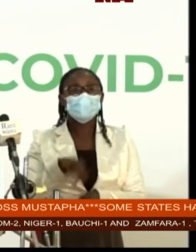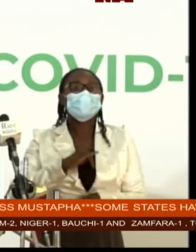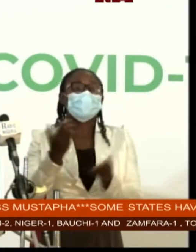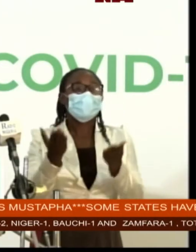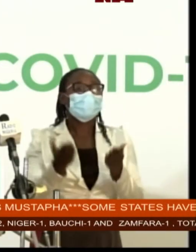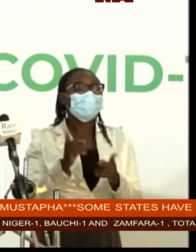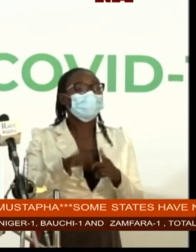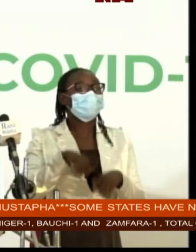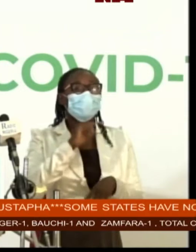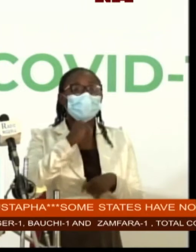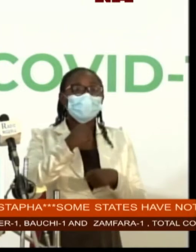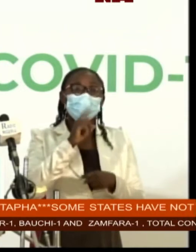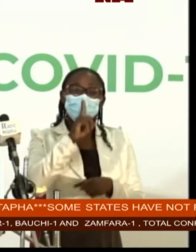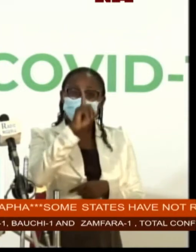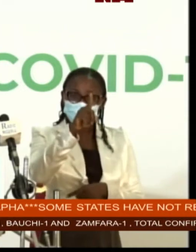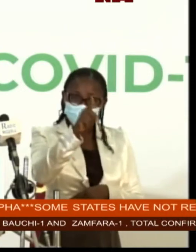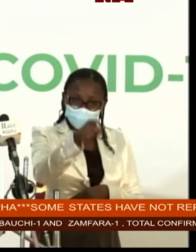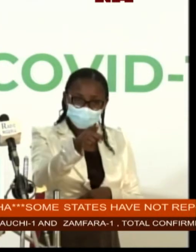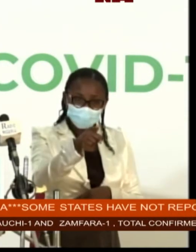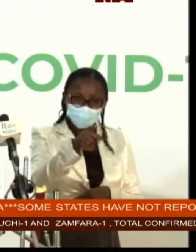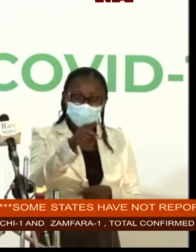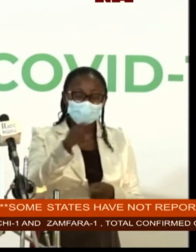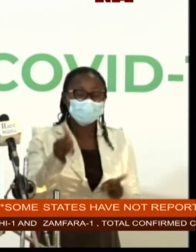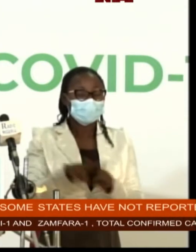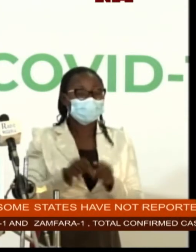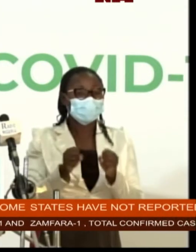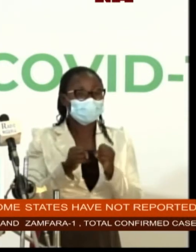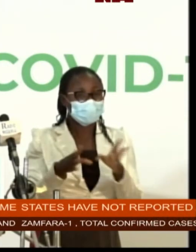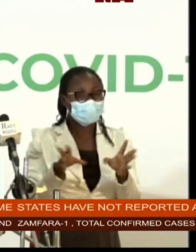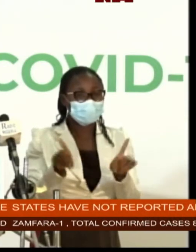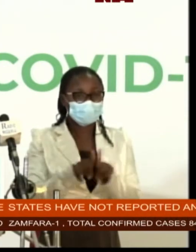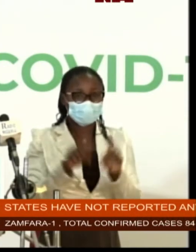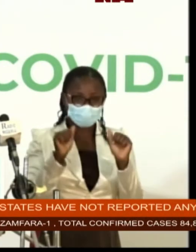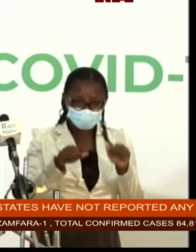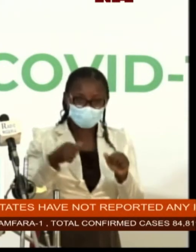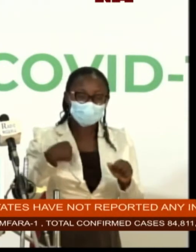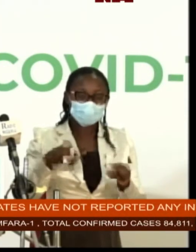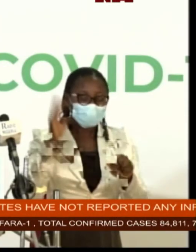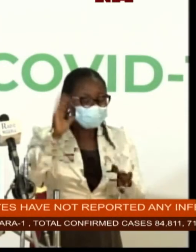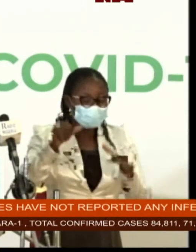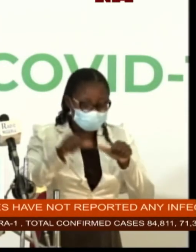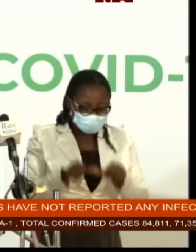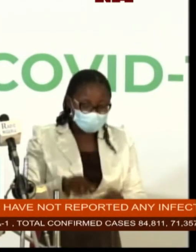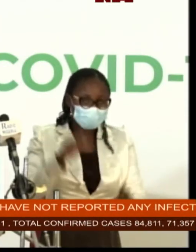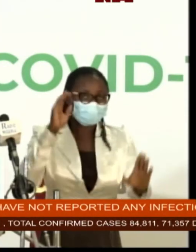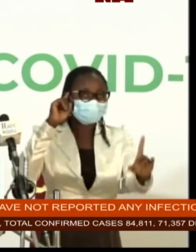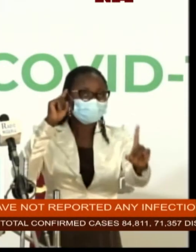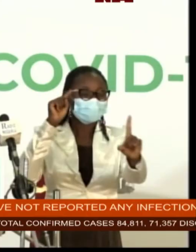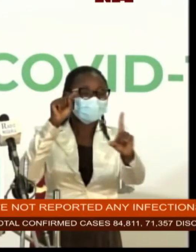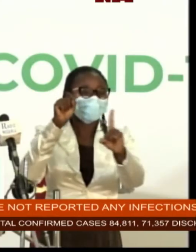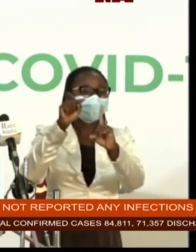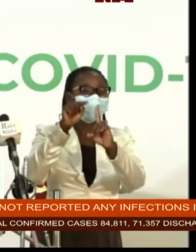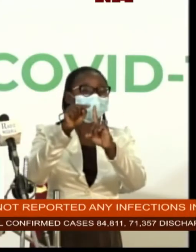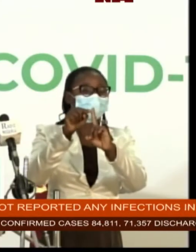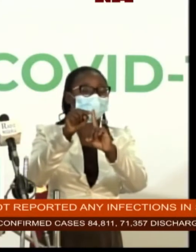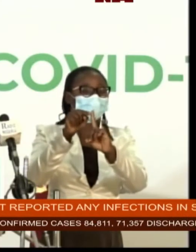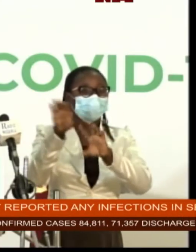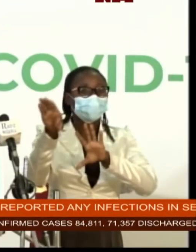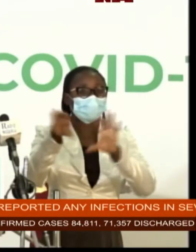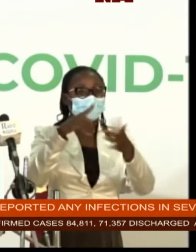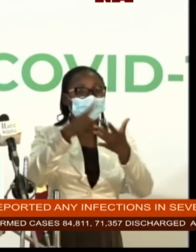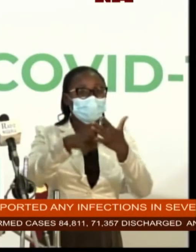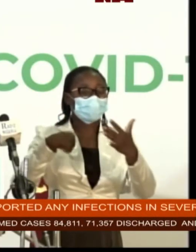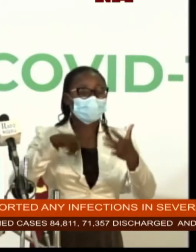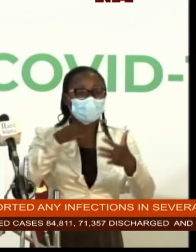I want to assure you that as much as possible, we'll remain focused. We'll do what we